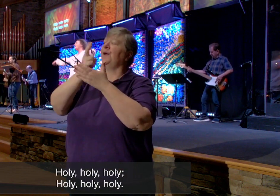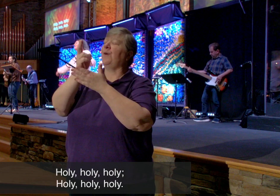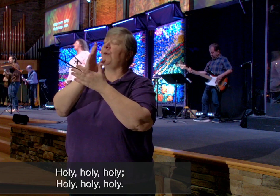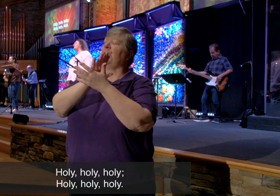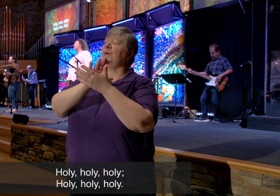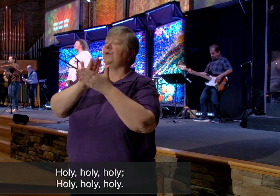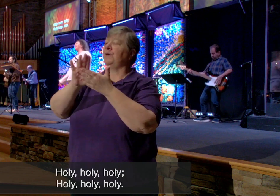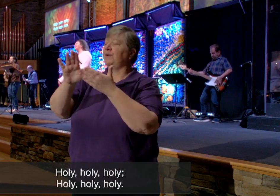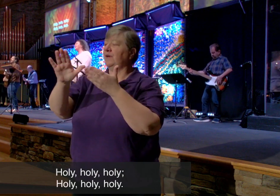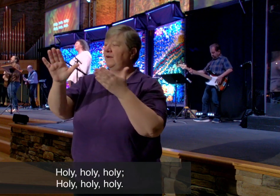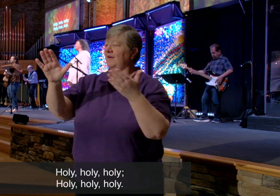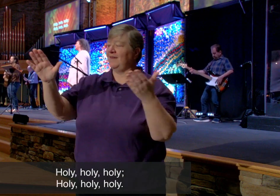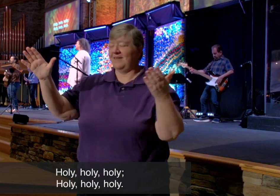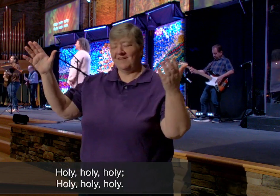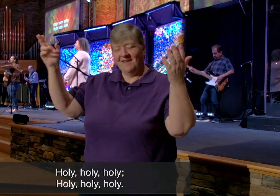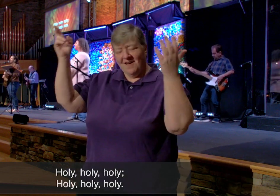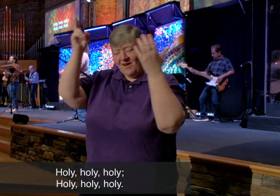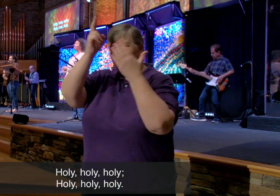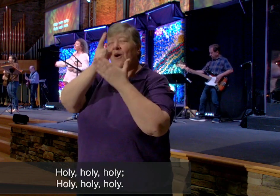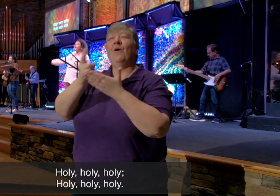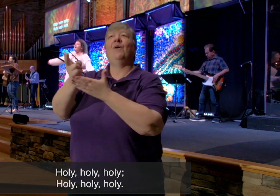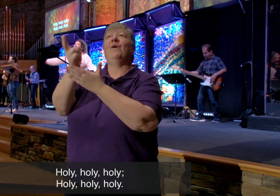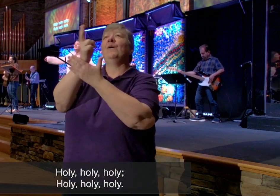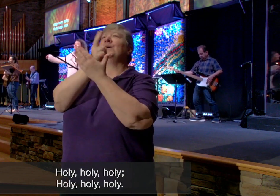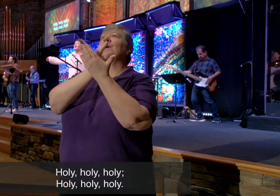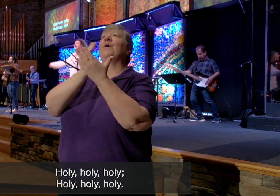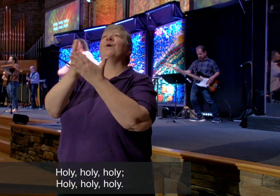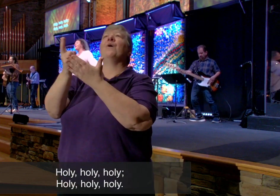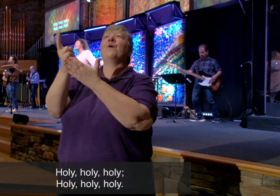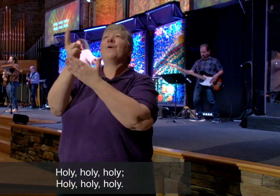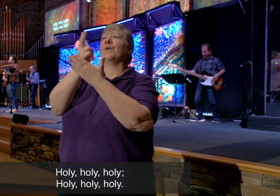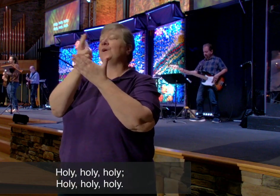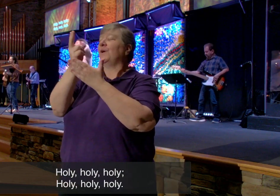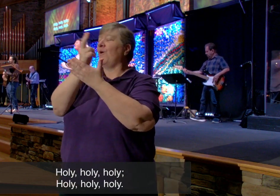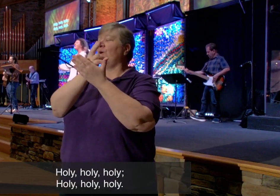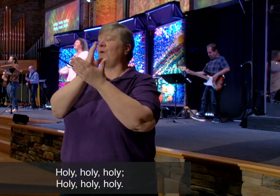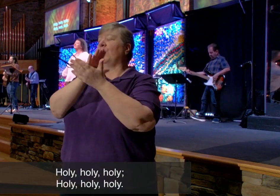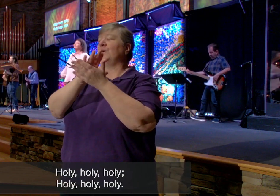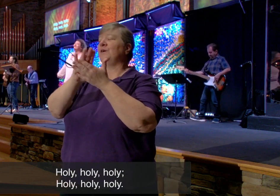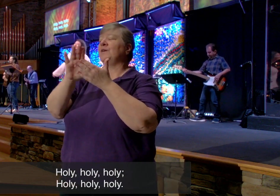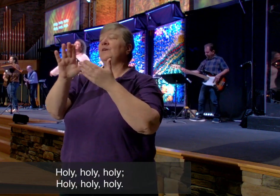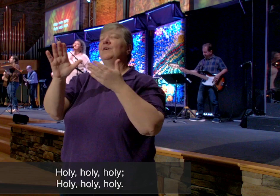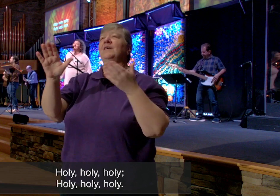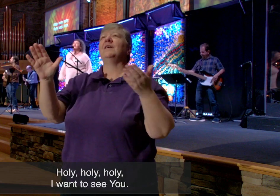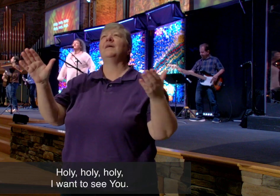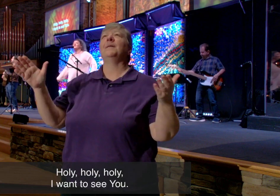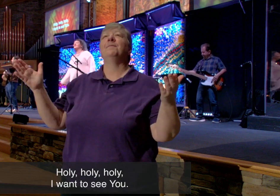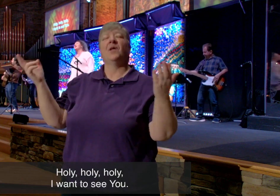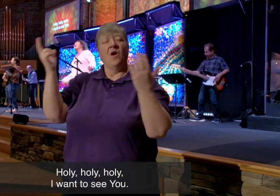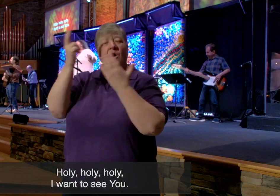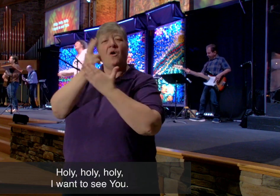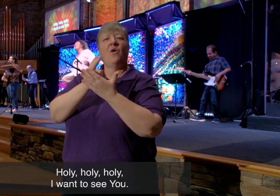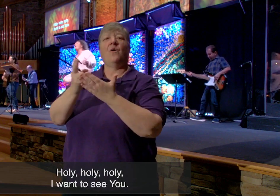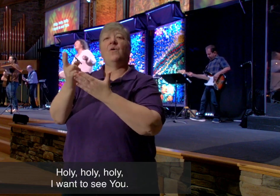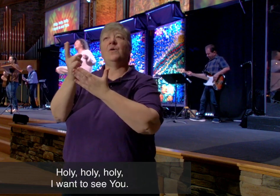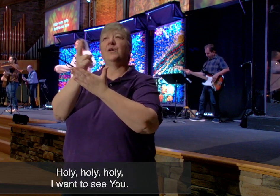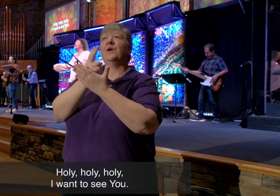Holy, holy, holy. Yes, you are. Holy, holy, holy.